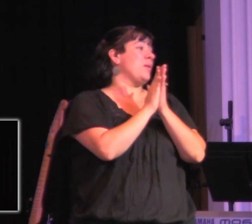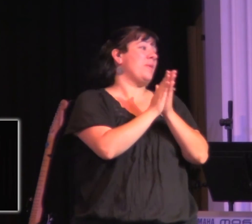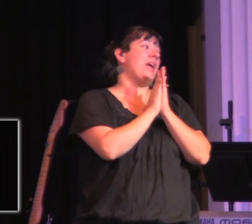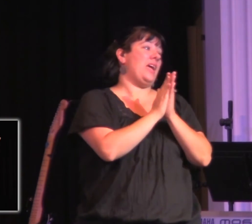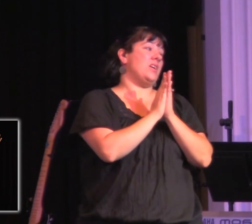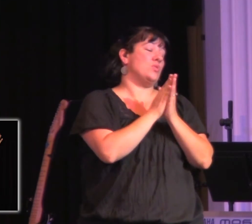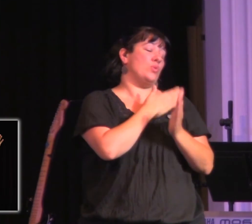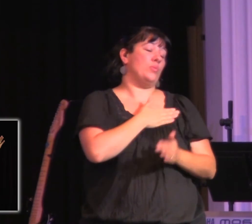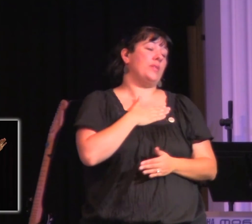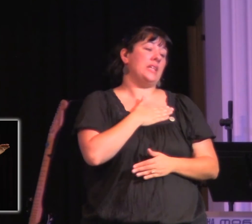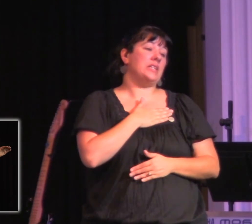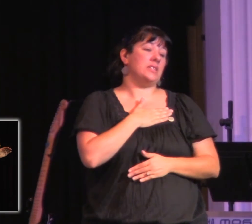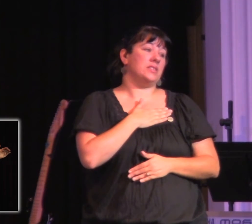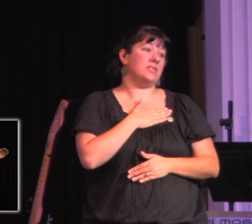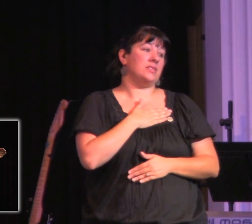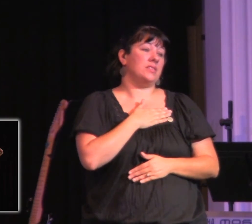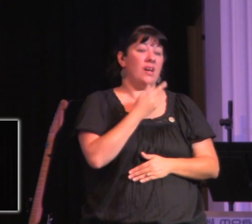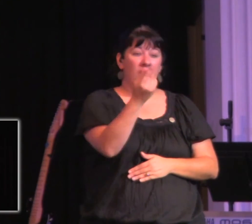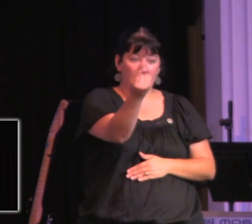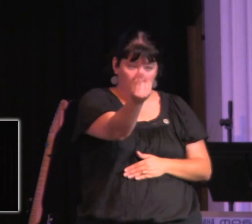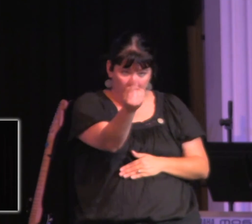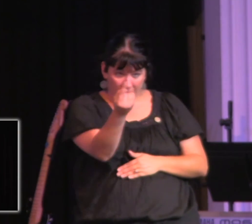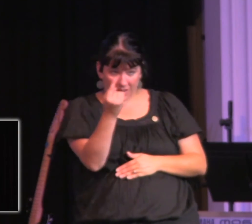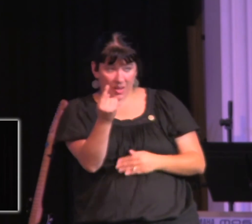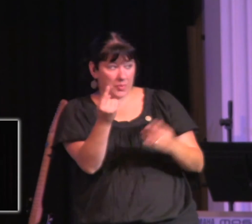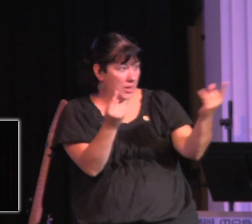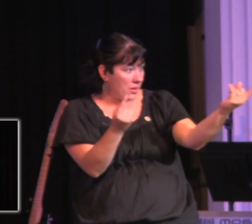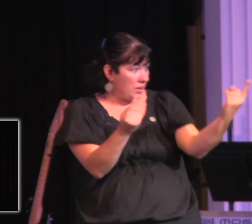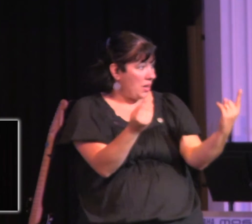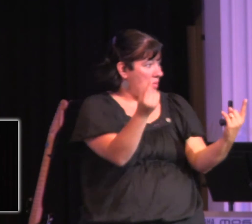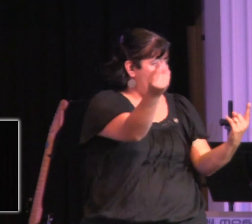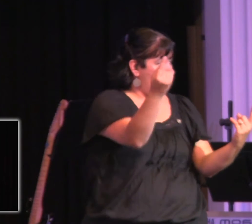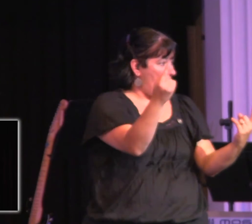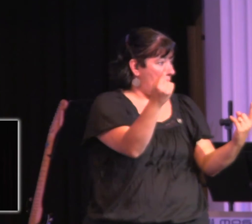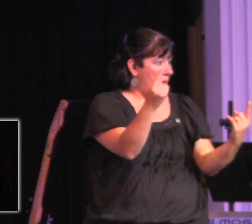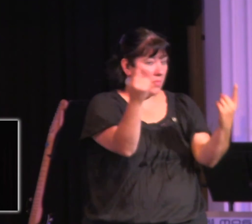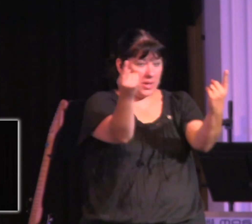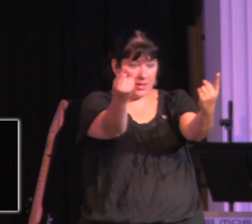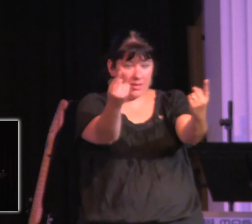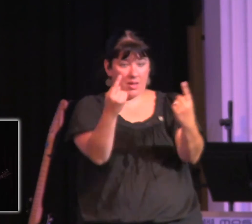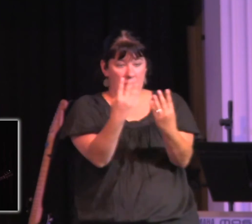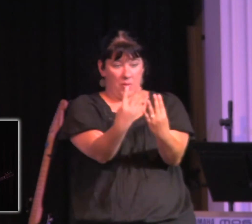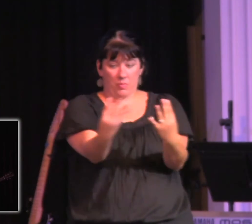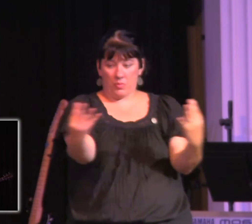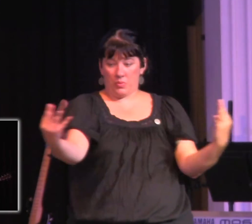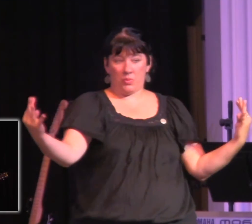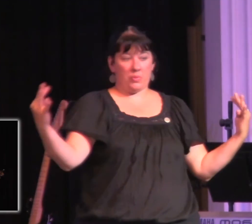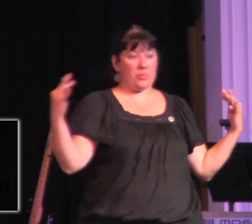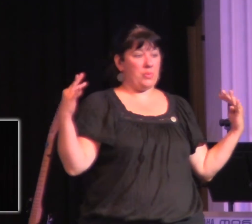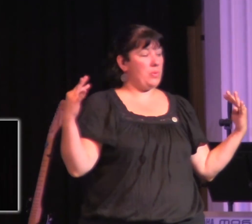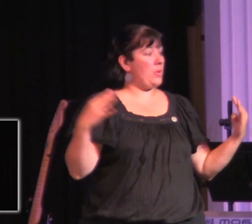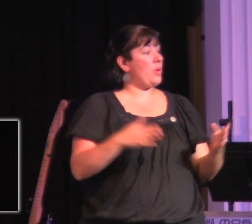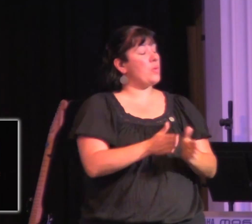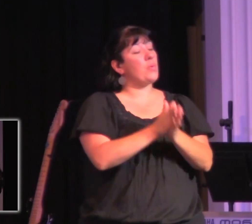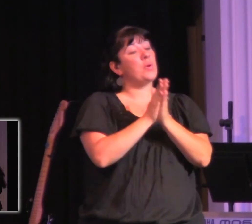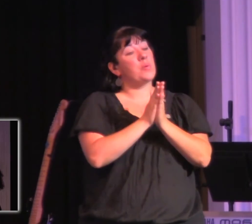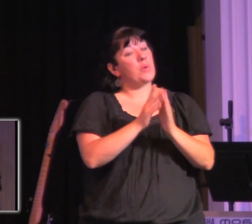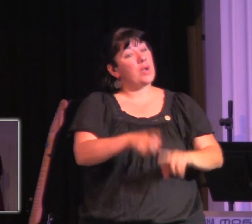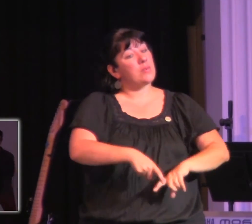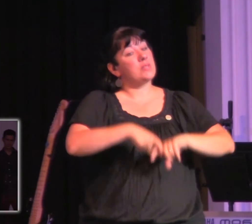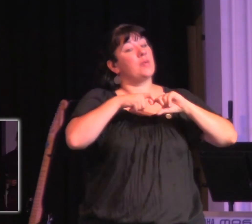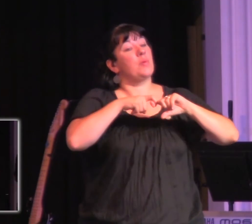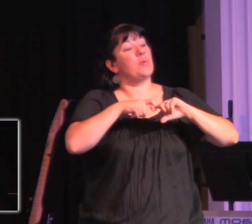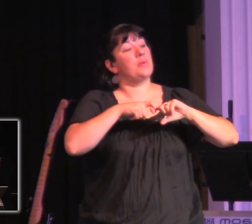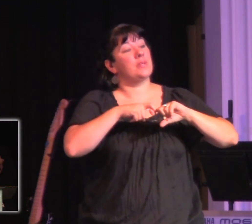something this morning. I'm going to ask you to slip out of the pew and just come up here to the altar, because we want to take a moment to